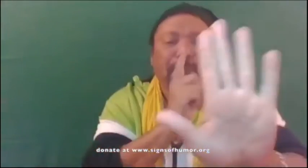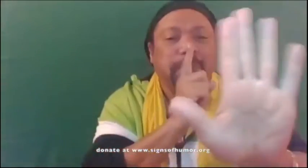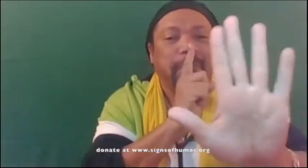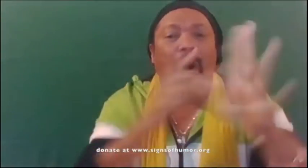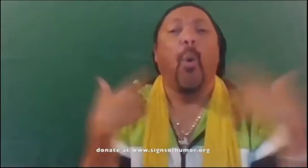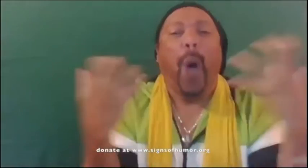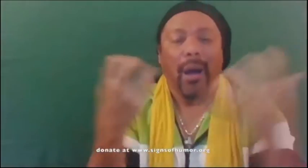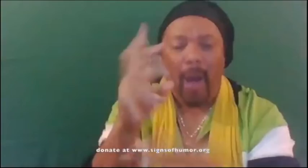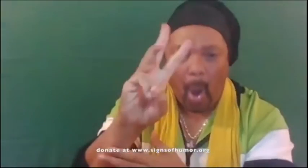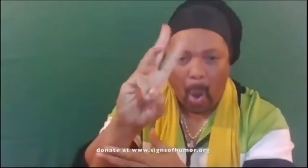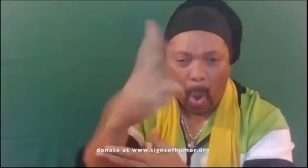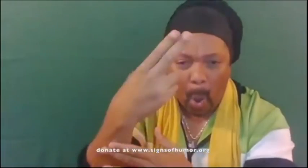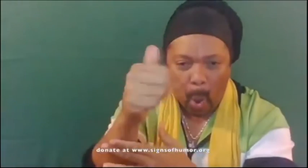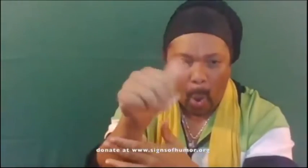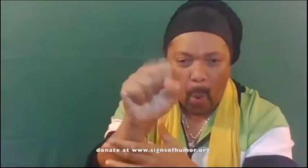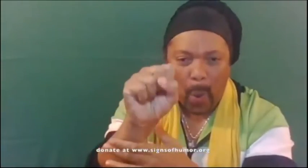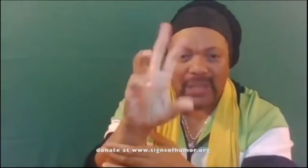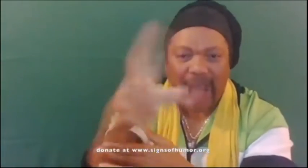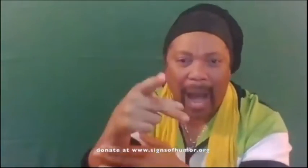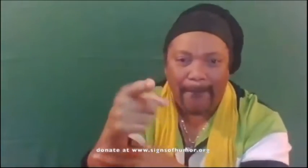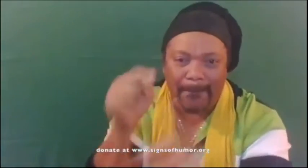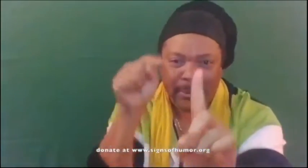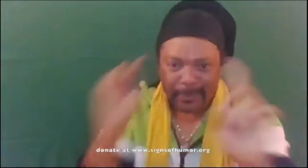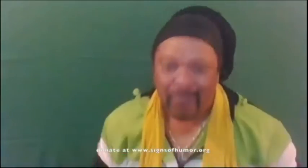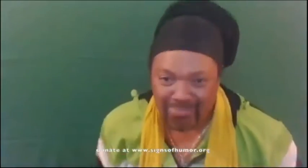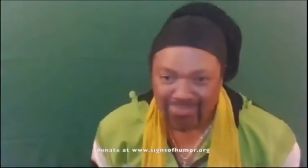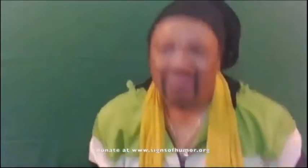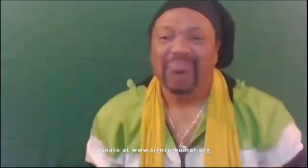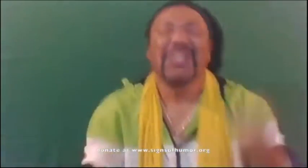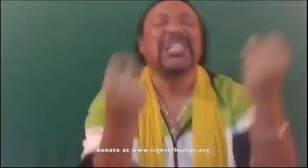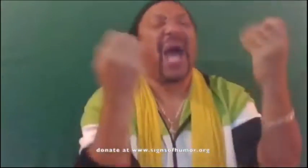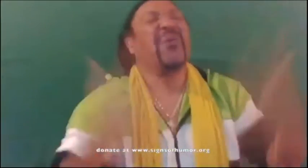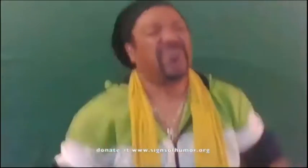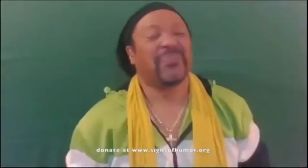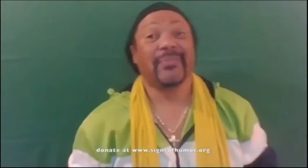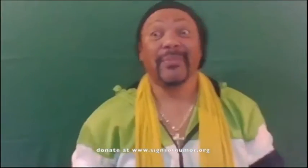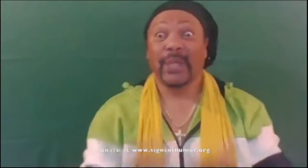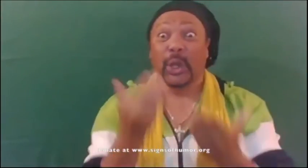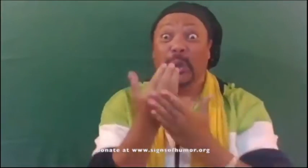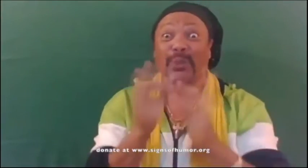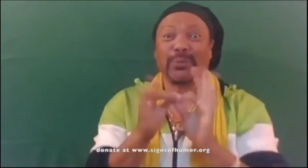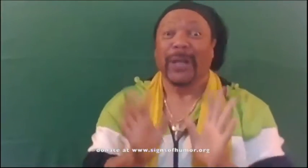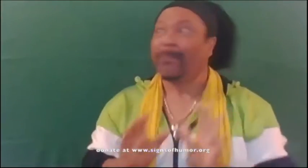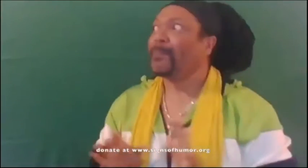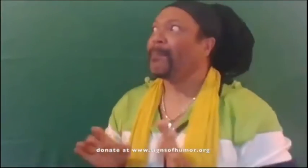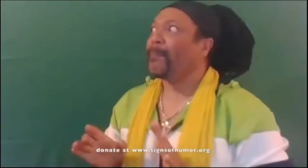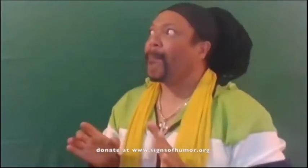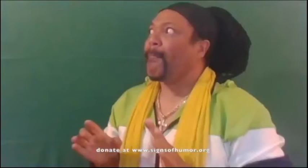No. I'm talking about what's up. What's the sign for that? Sign it for me. The new interpreter sign just